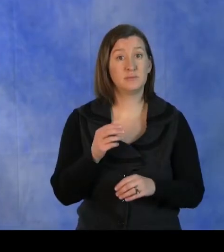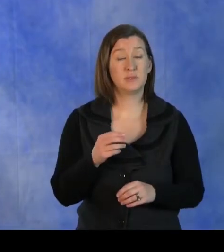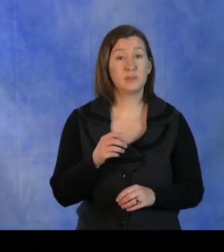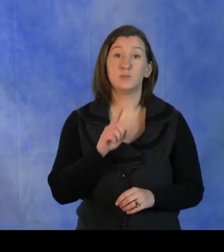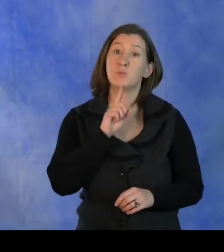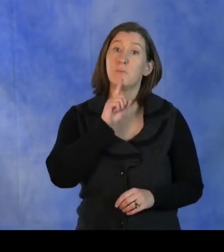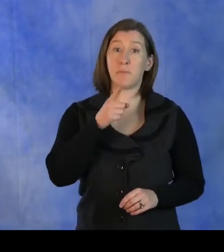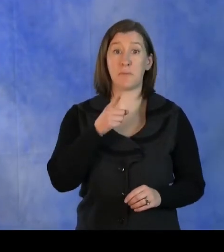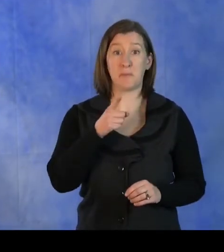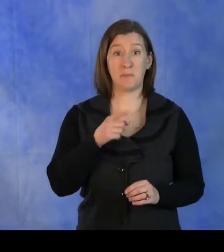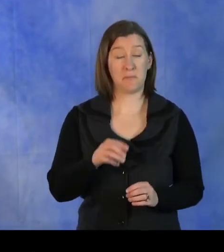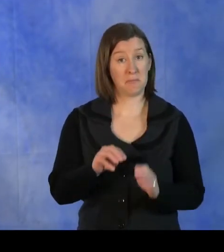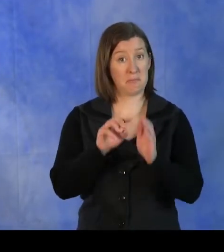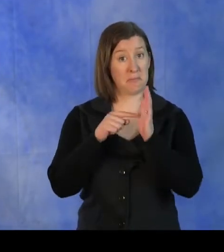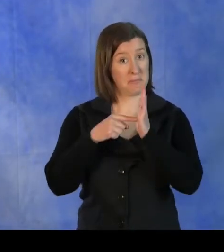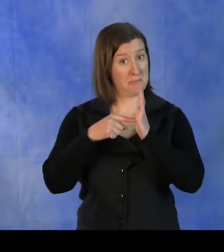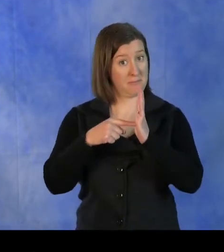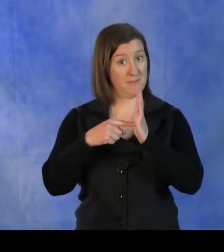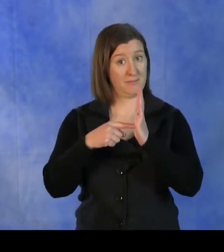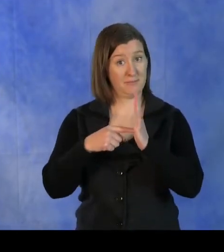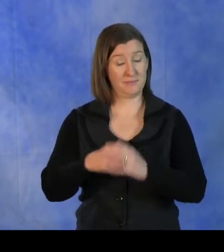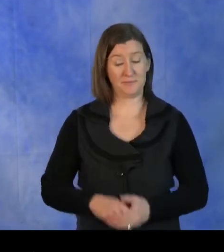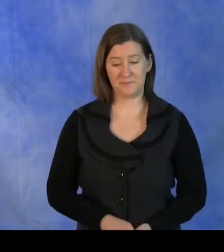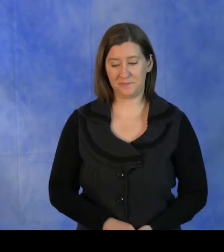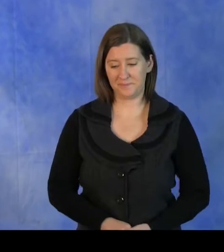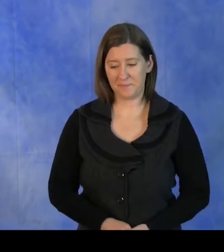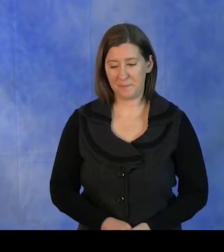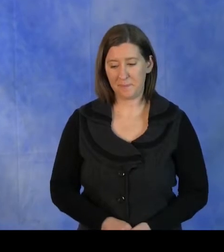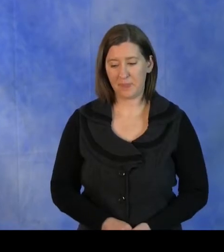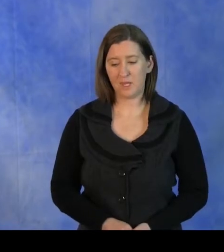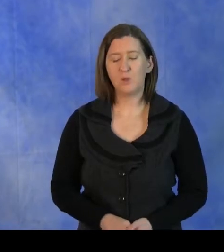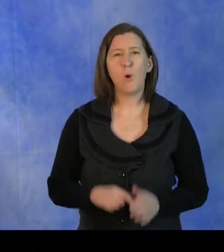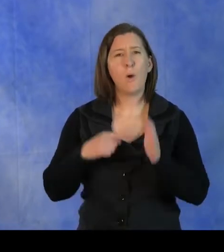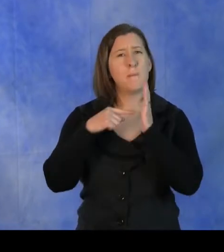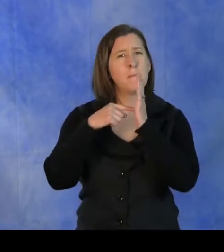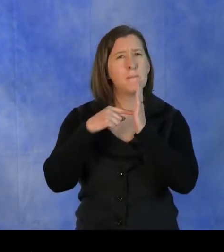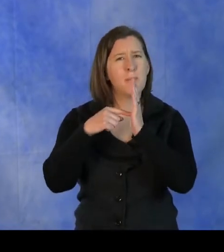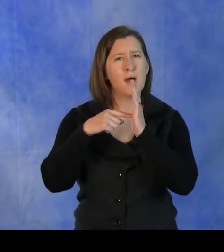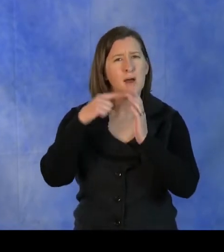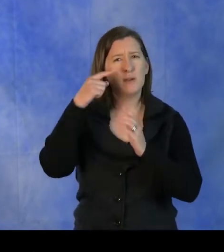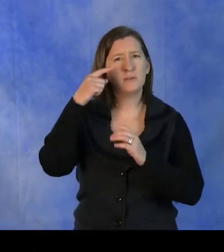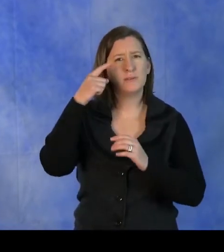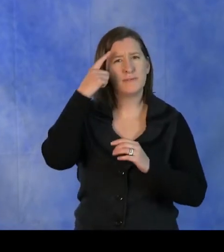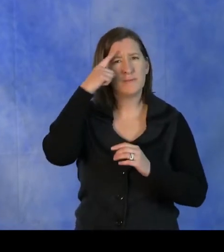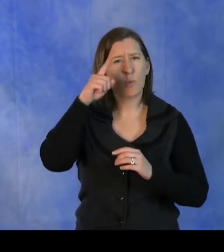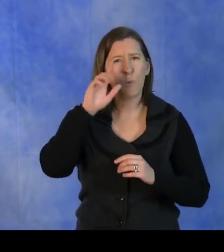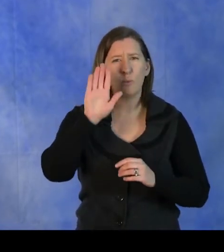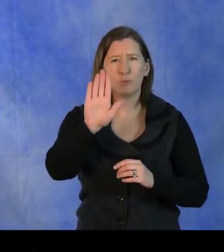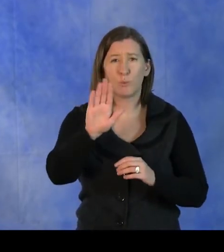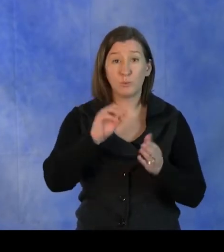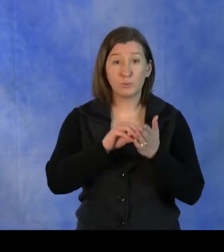So another modification you can use is to be the model.